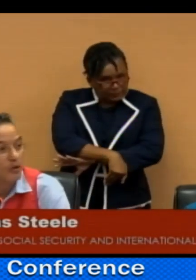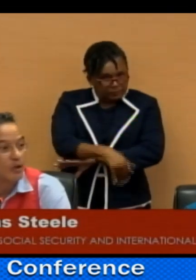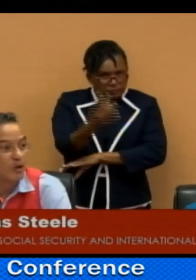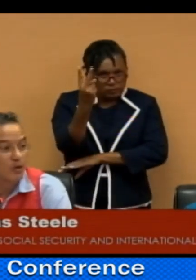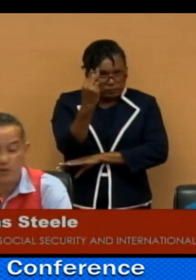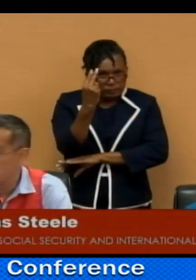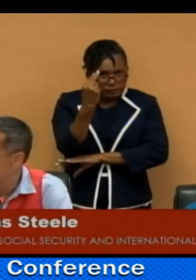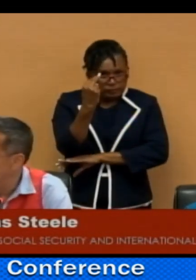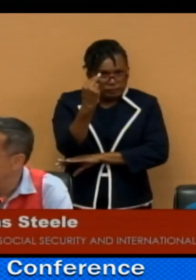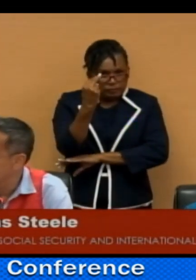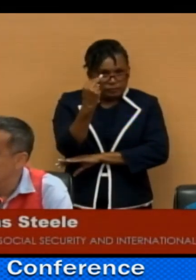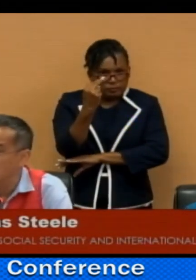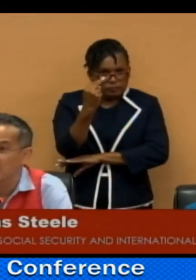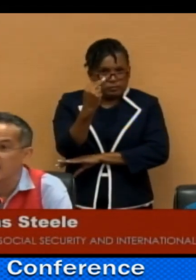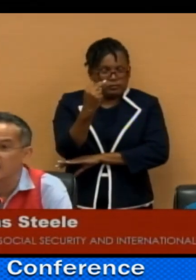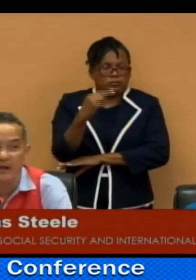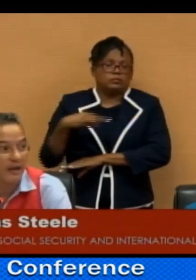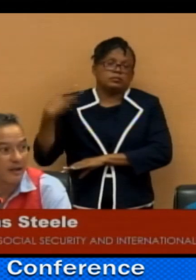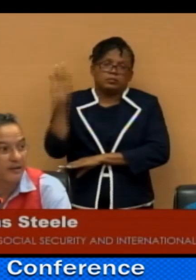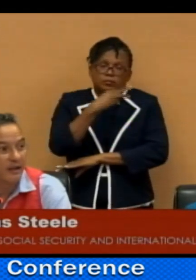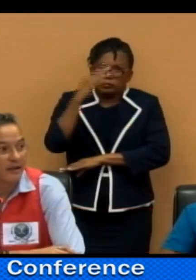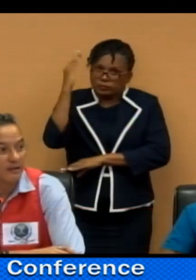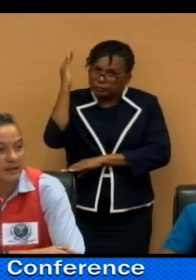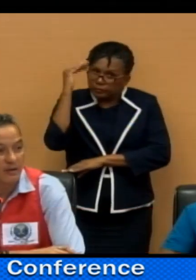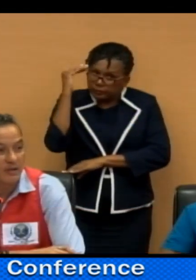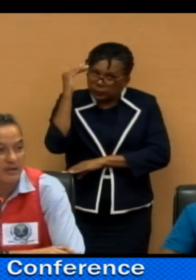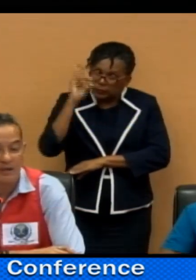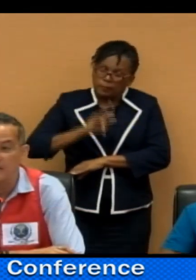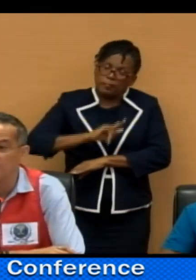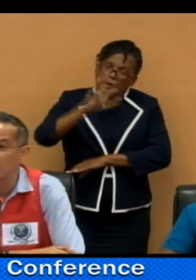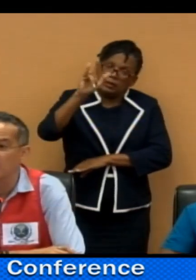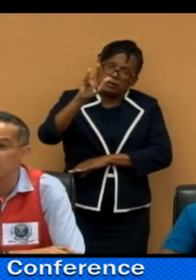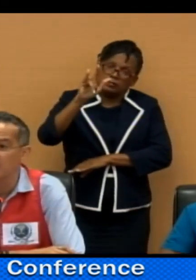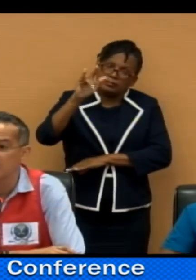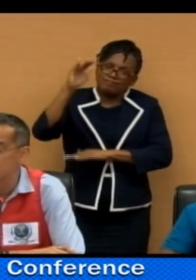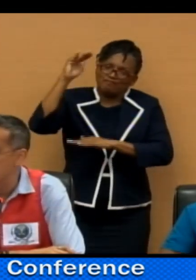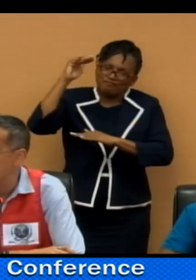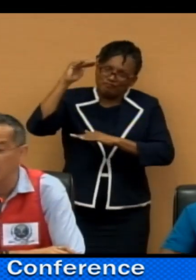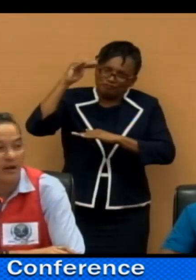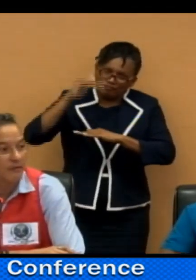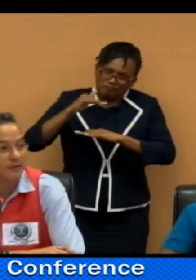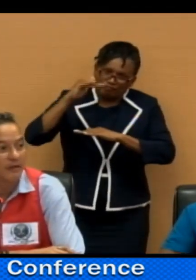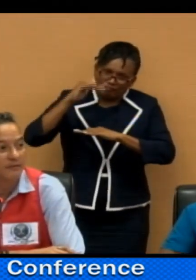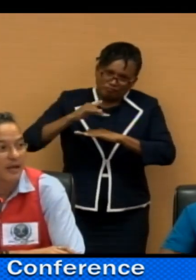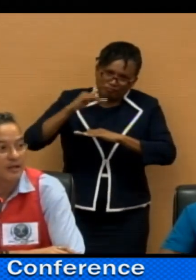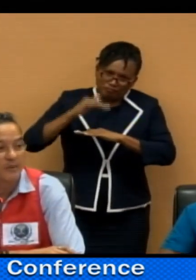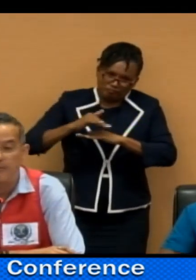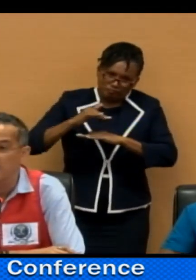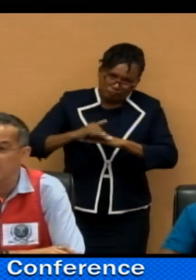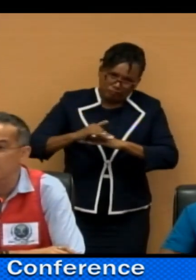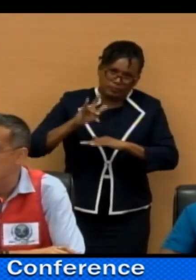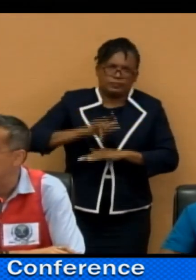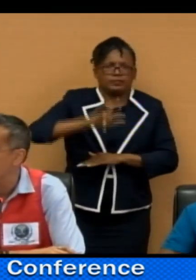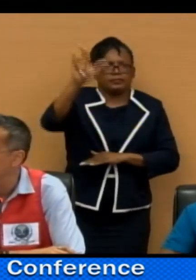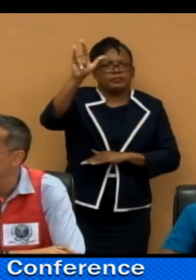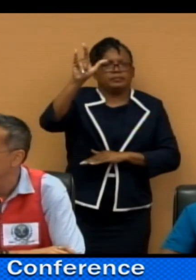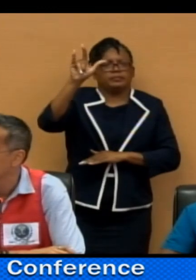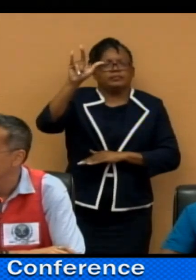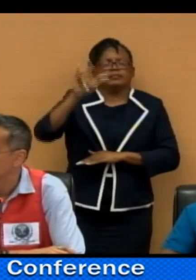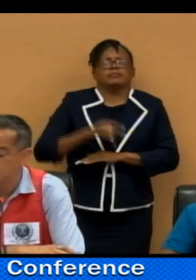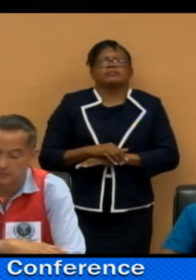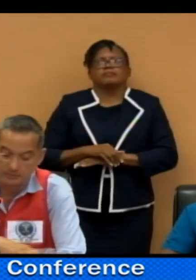own to begin their decrease, and if not complete cessation of flights by Monday